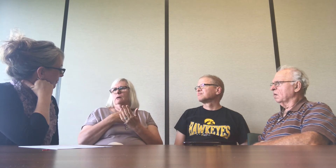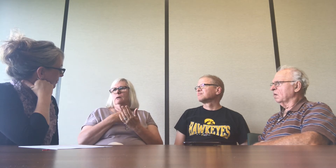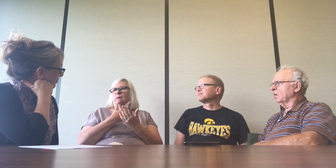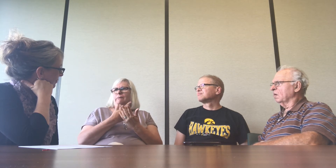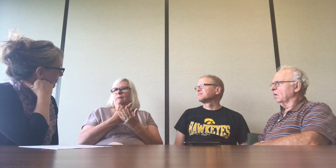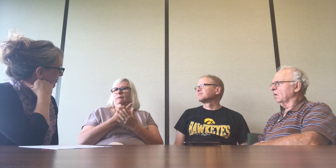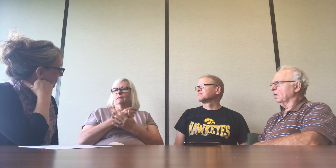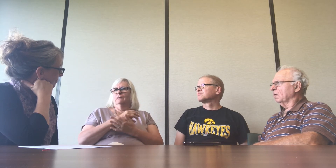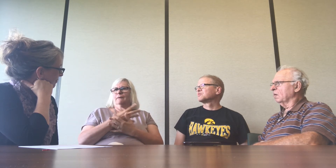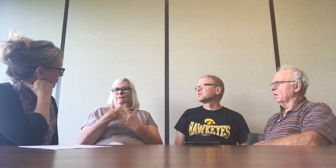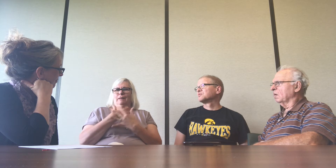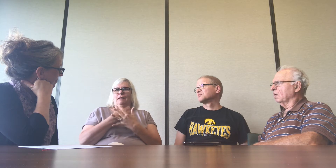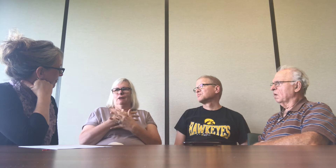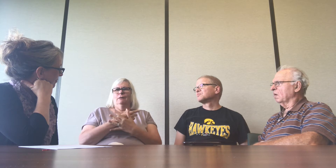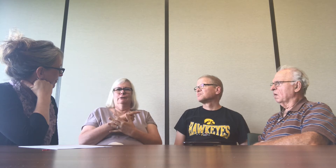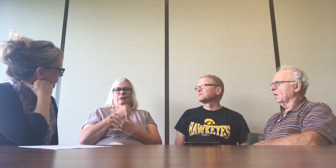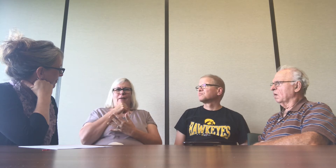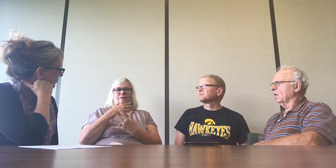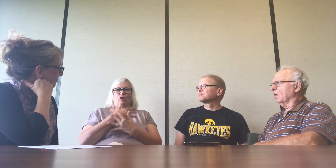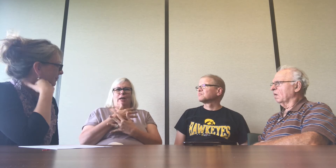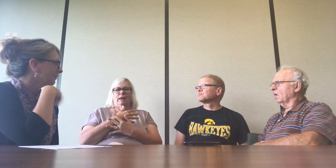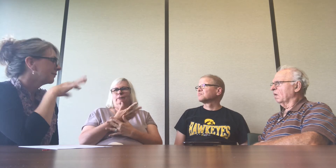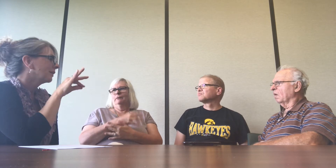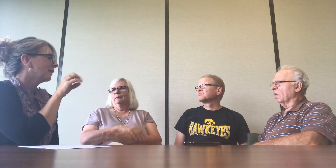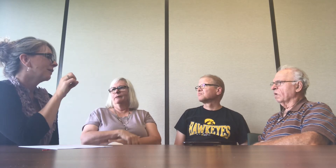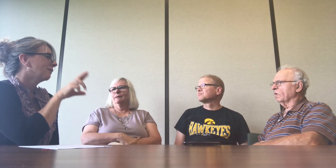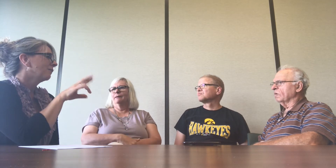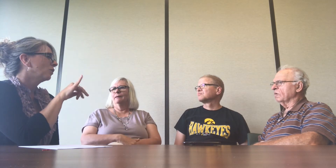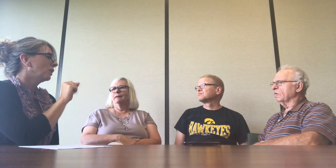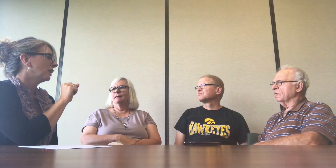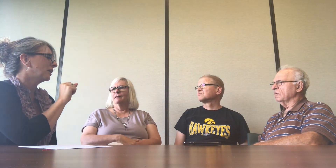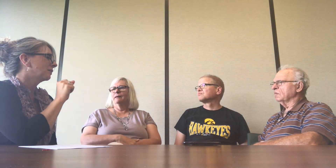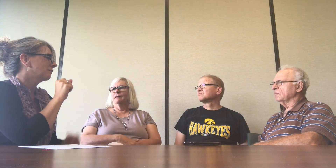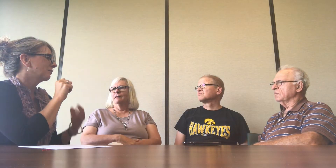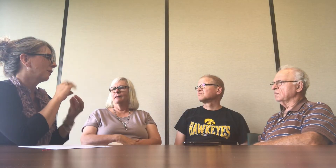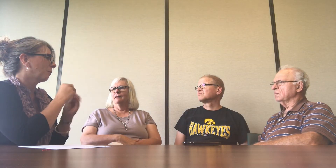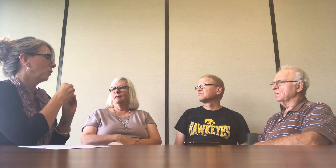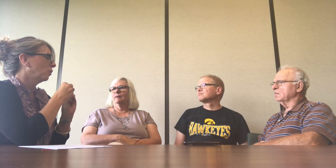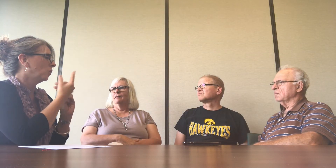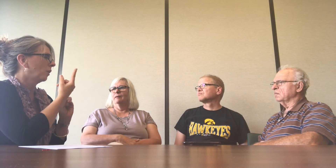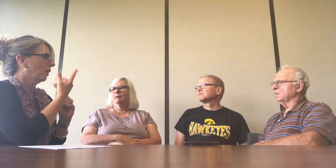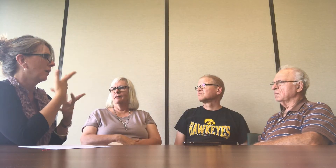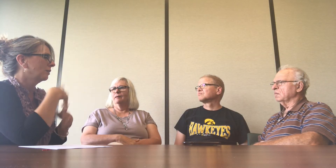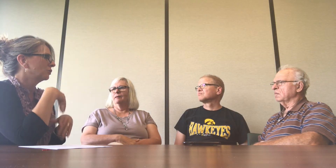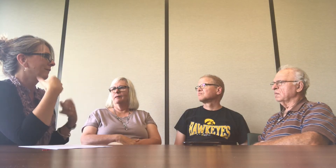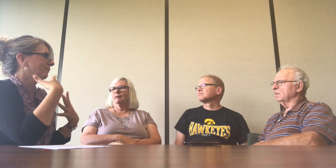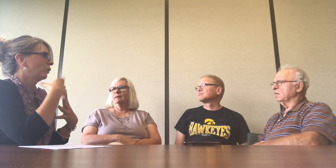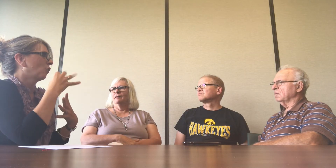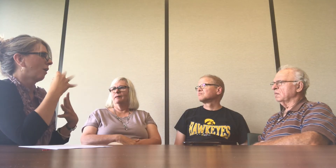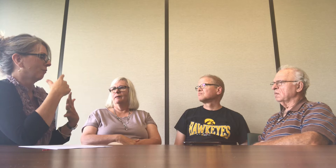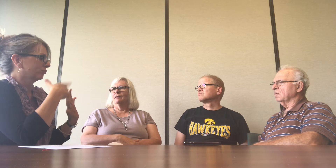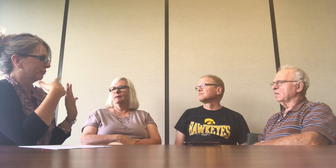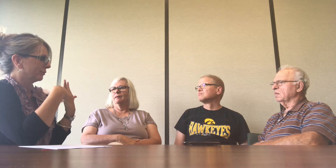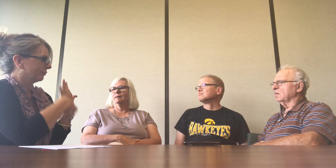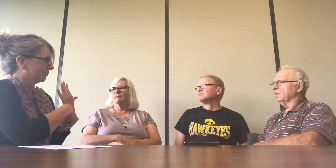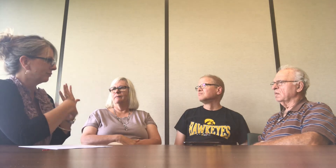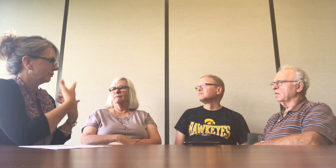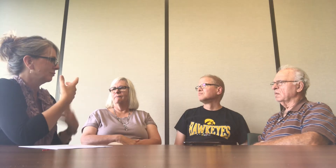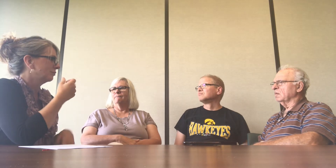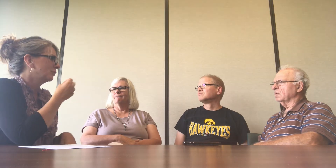like that to try and get rid of the fear. Jennifer, fear is the number one